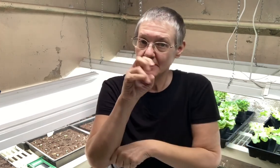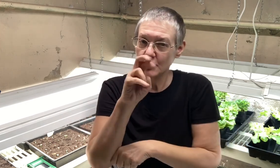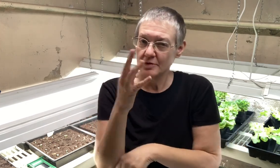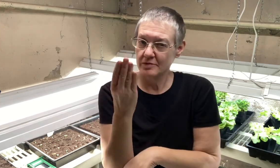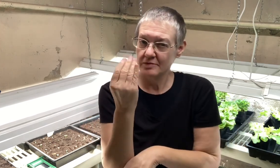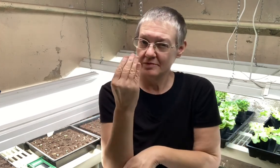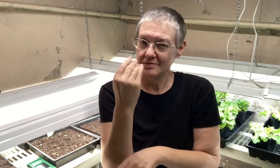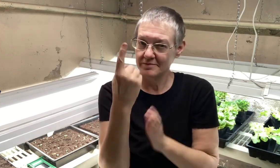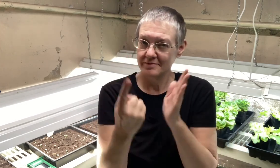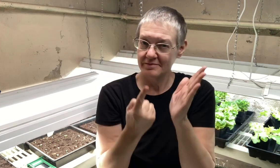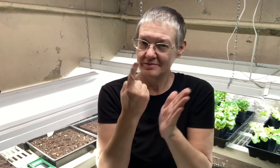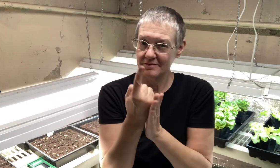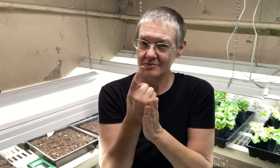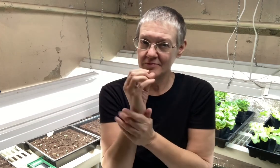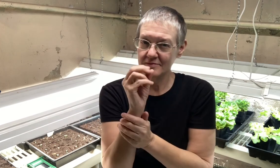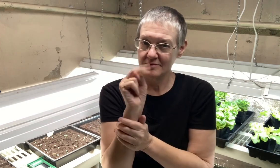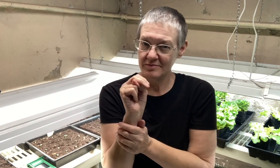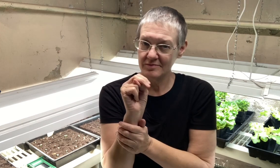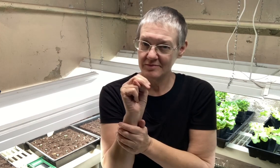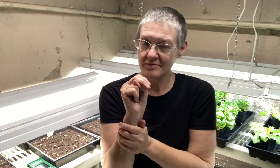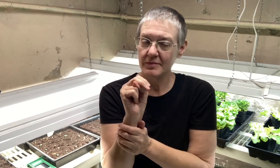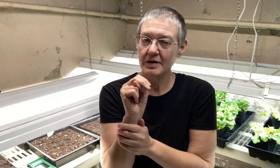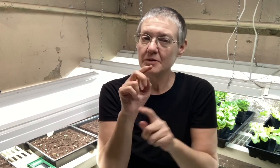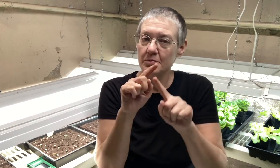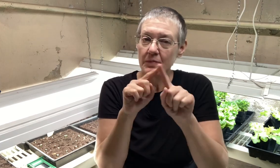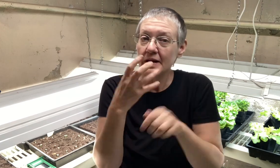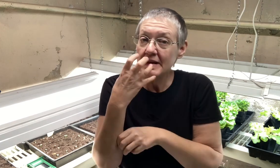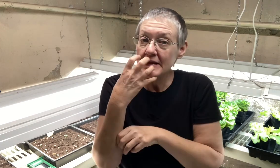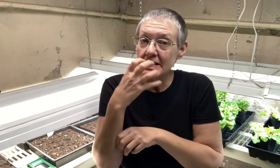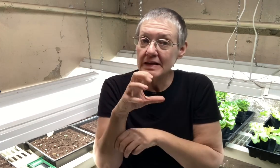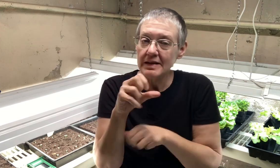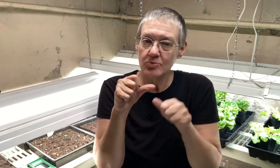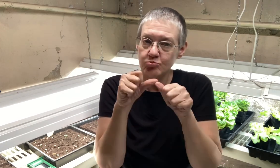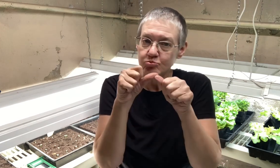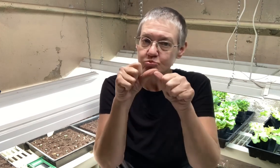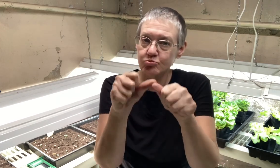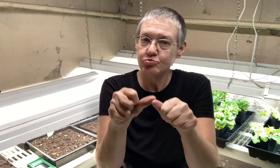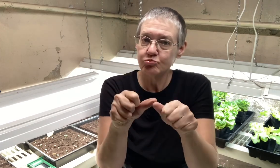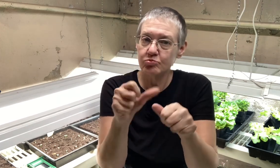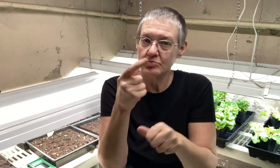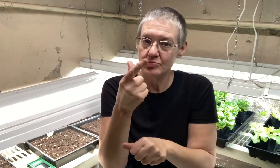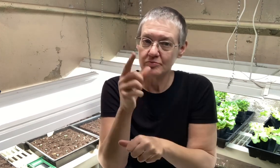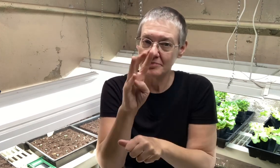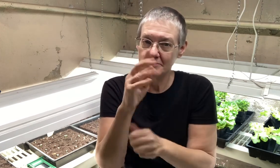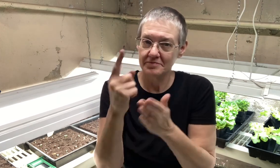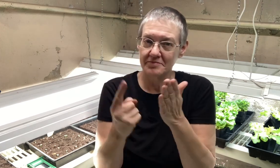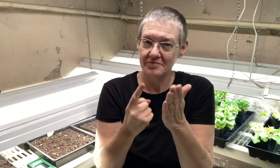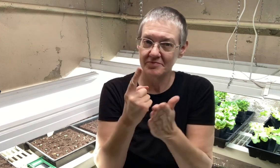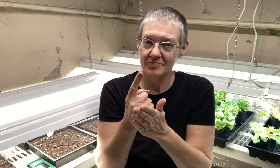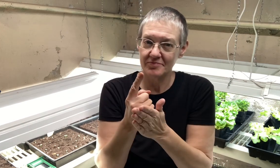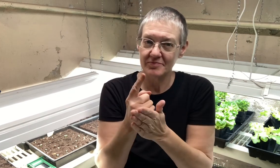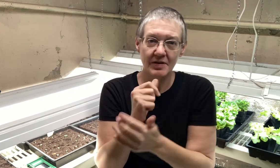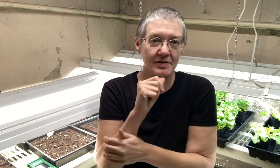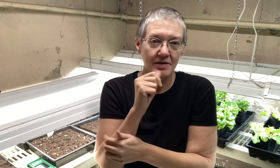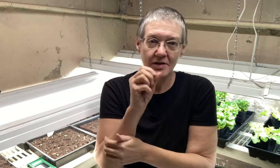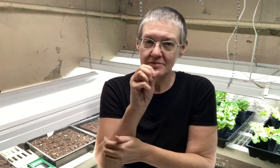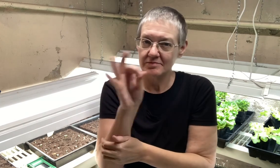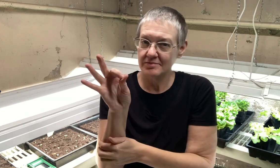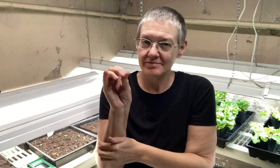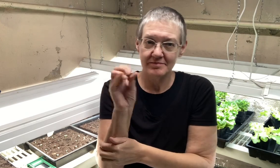are on a timer for 14 hours on, but the heat mat is plugged in to run 24 hours a day.